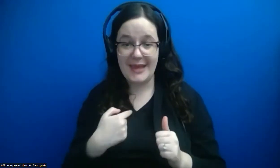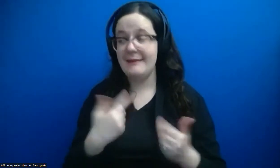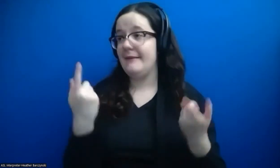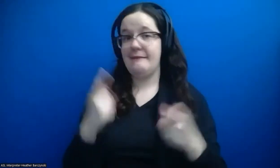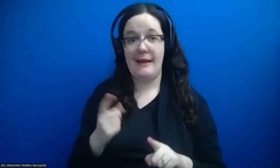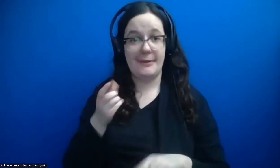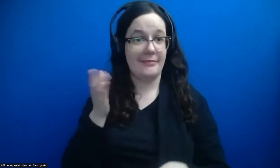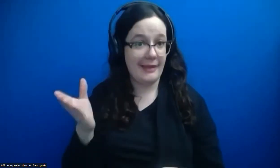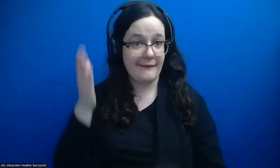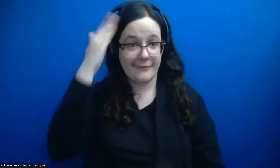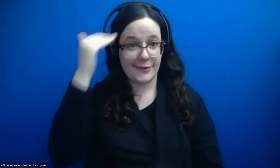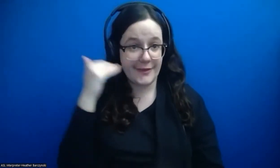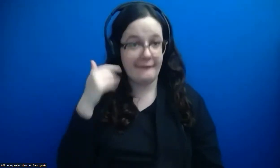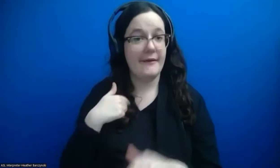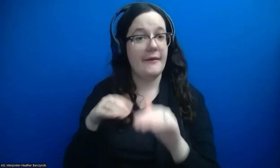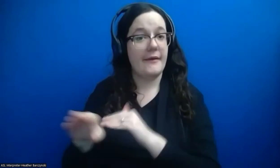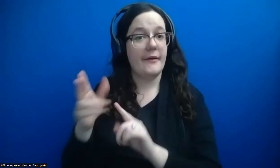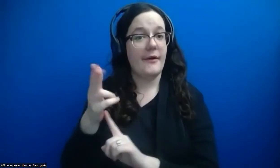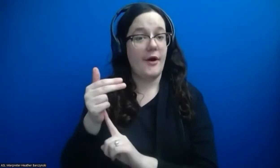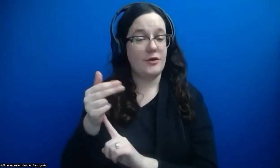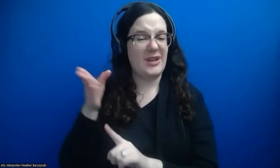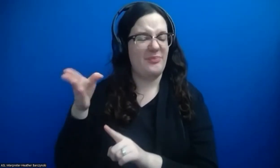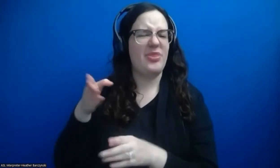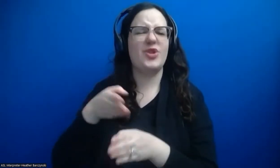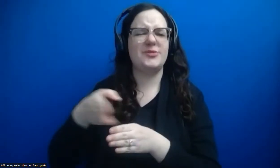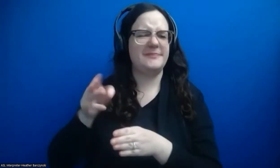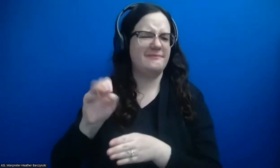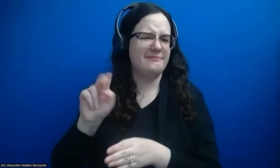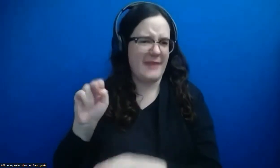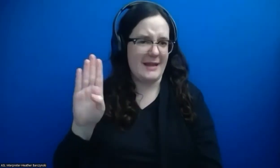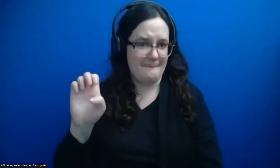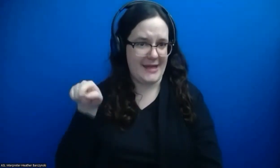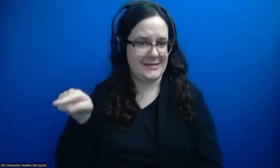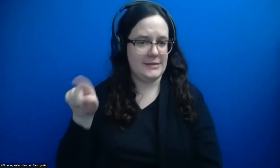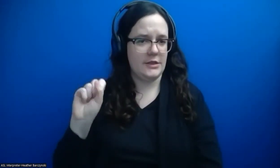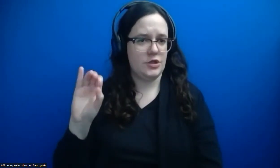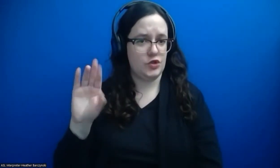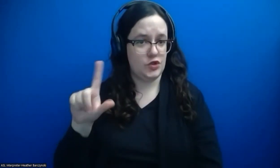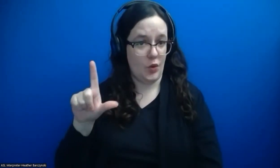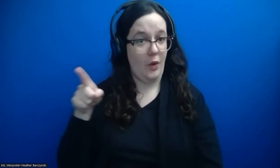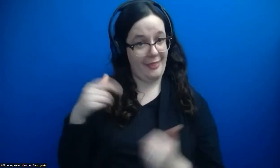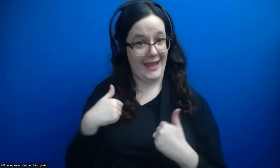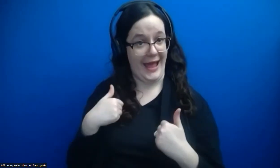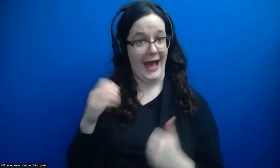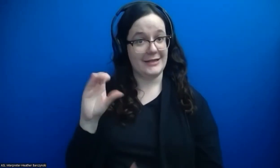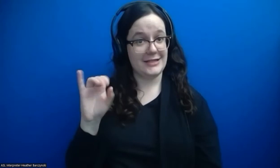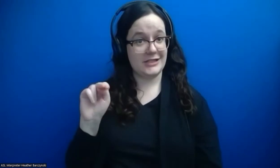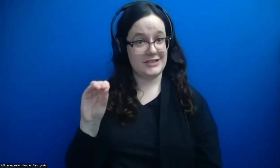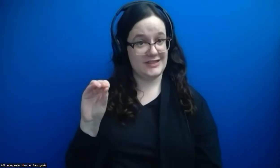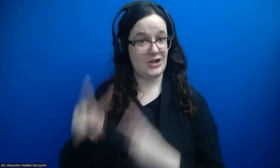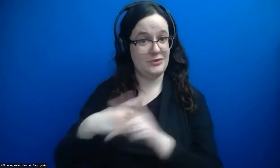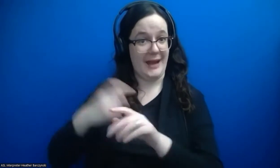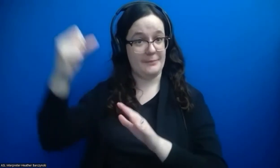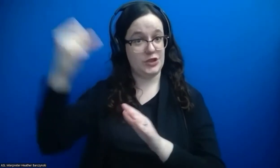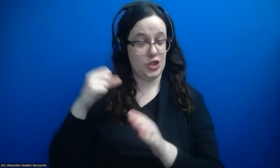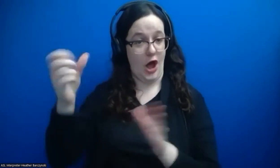Korea, and I got into the hotel on the main base in Seoul and found a casino style slot room right there on the base, which up to that point I